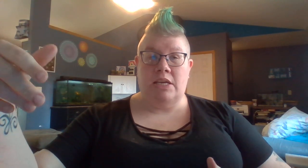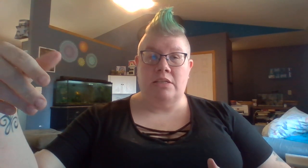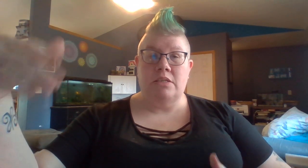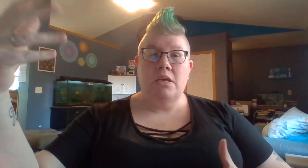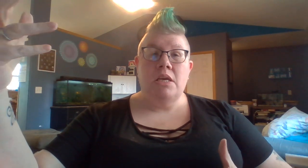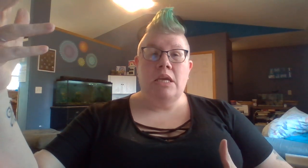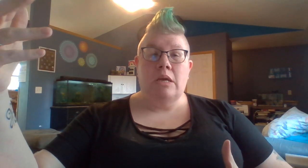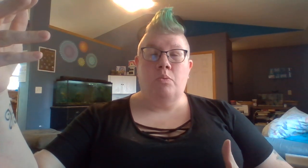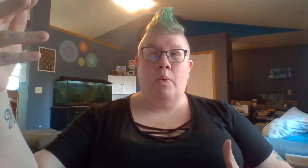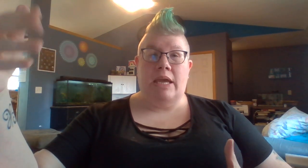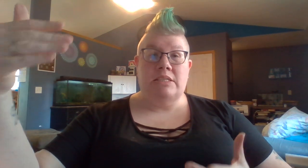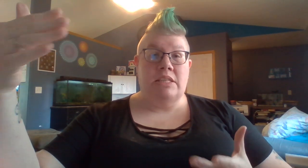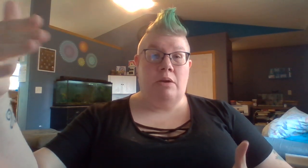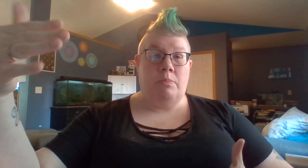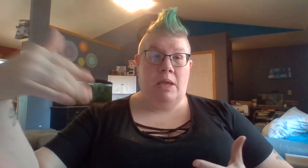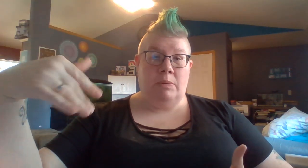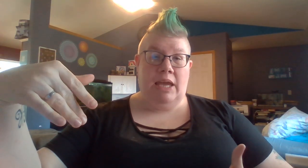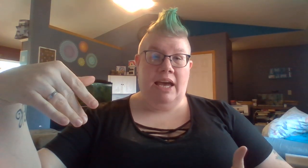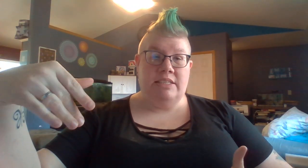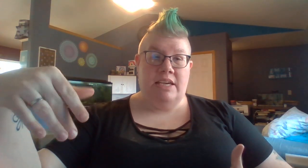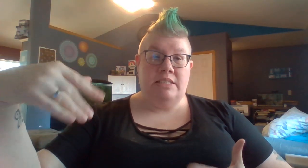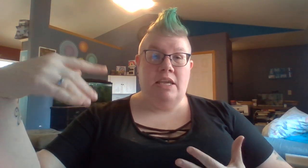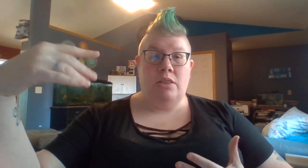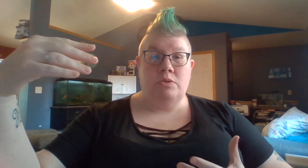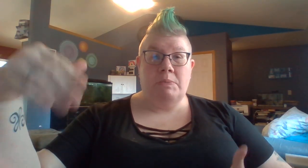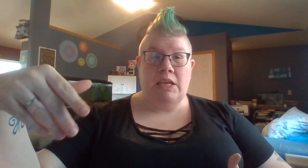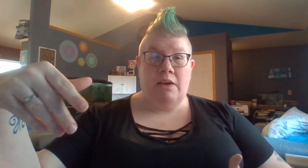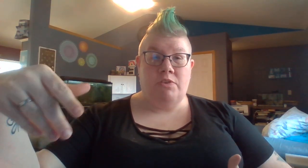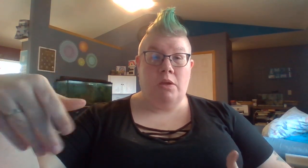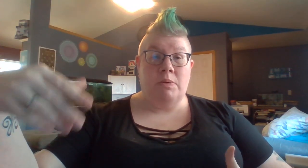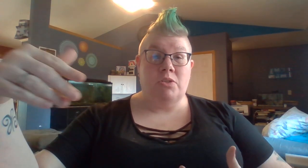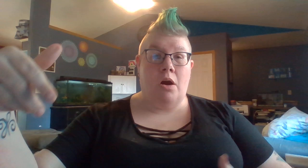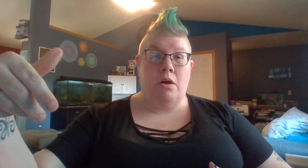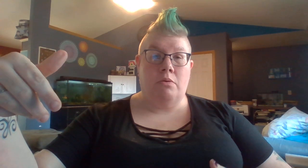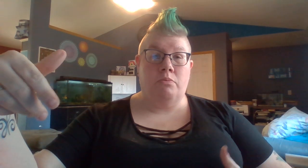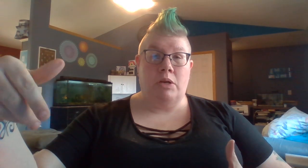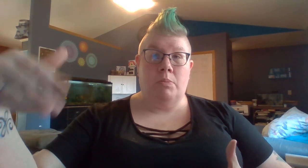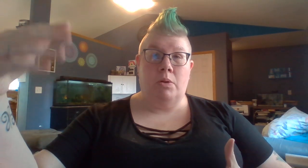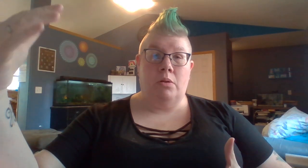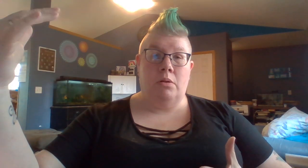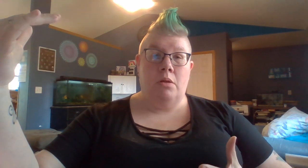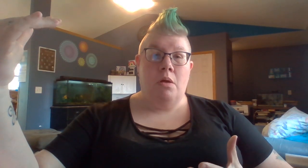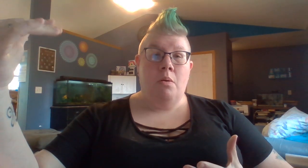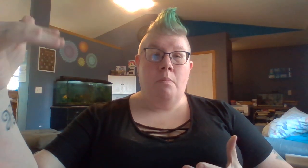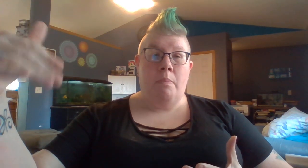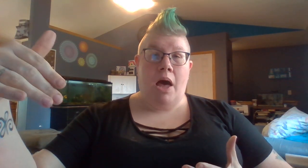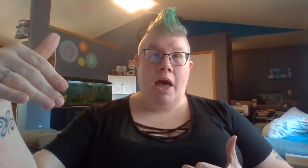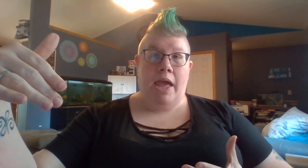content in ways that they would be able to access. And those PDF documents are readable by